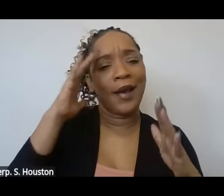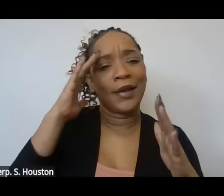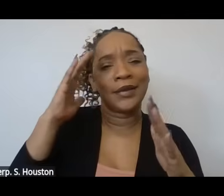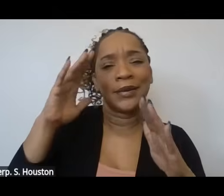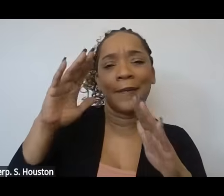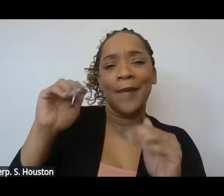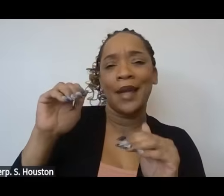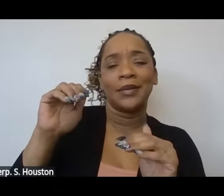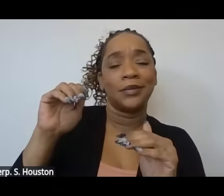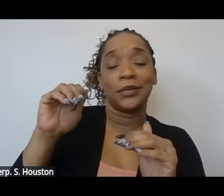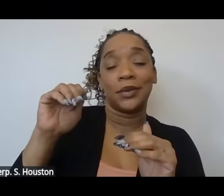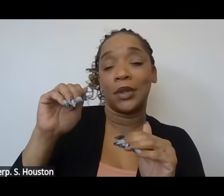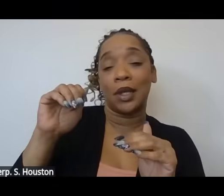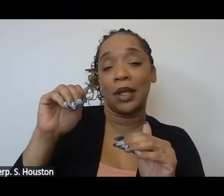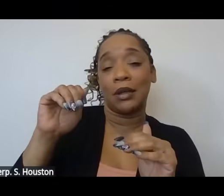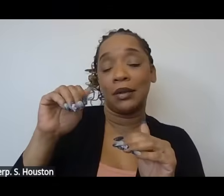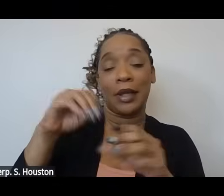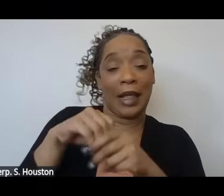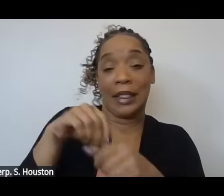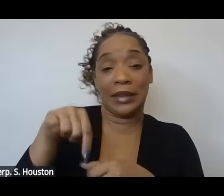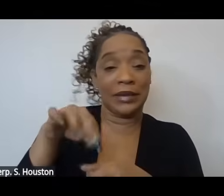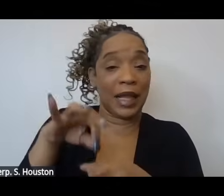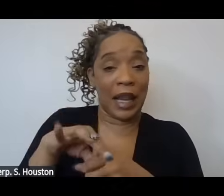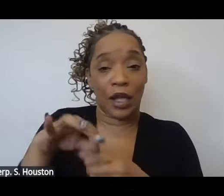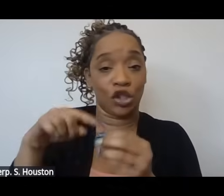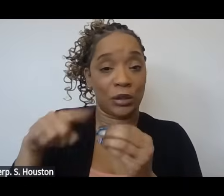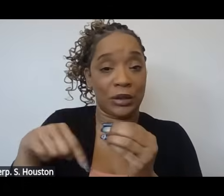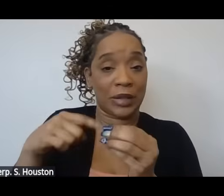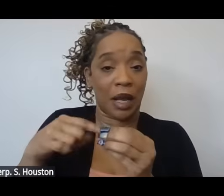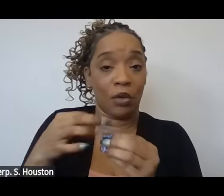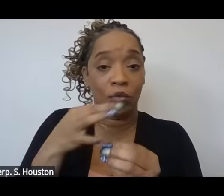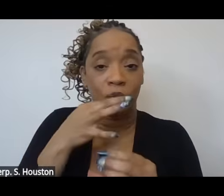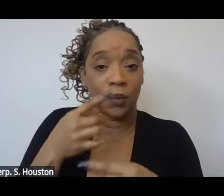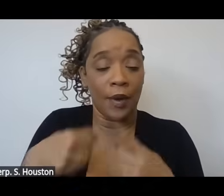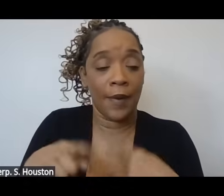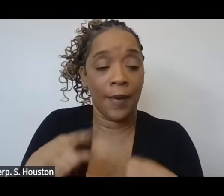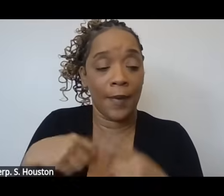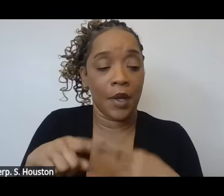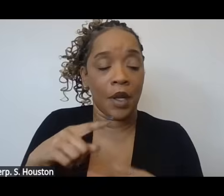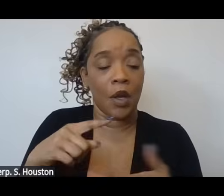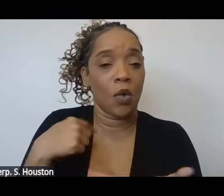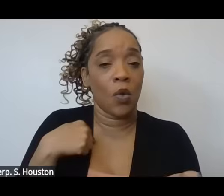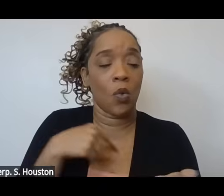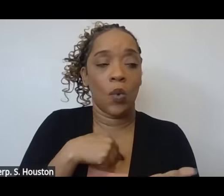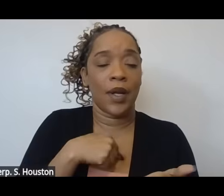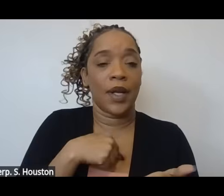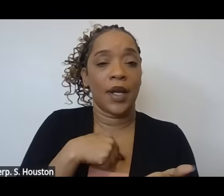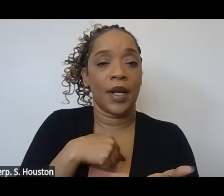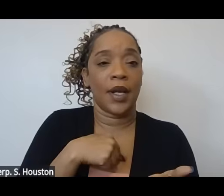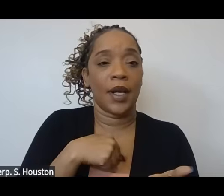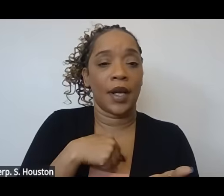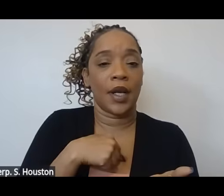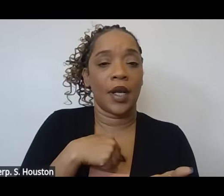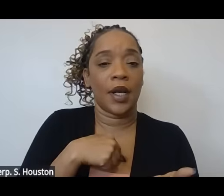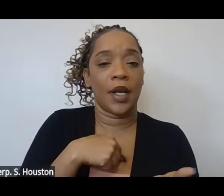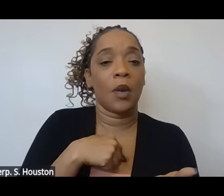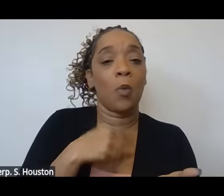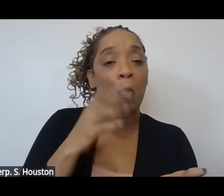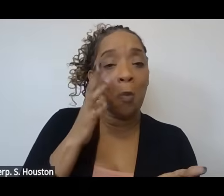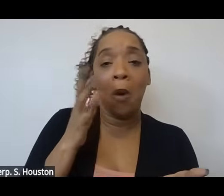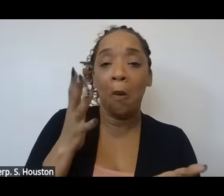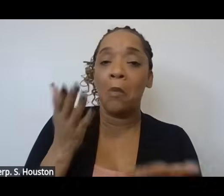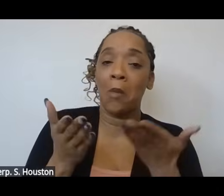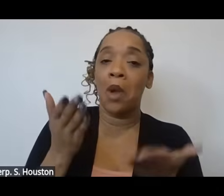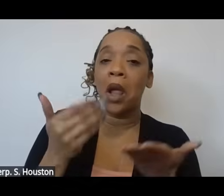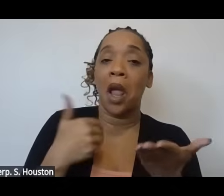this election cycle that's coming up, we're going to have maybe ballot questions, and